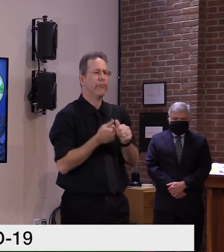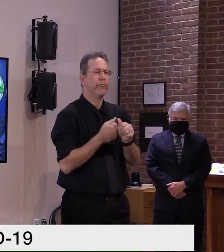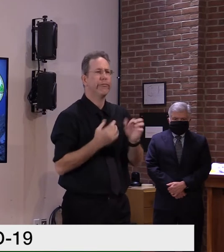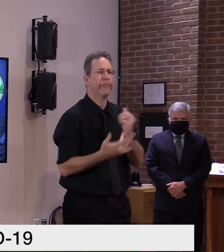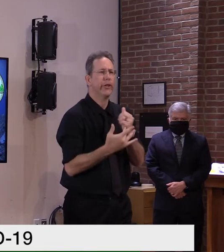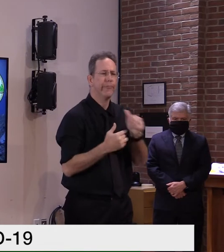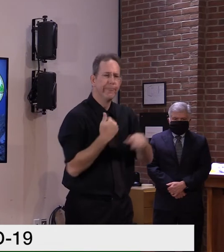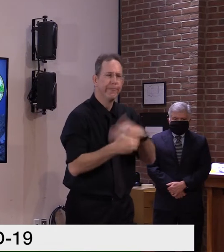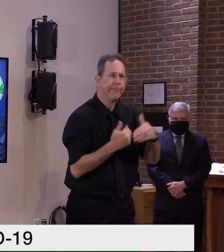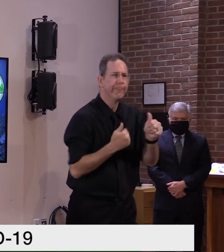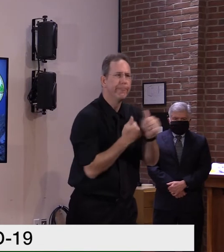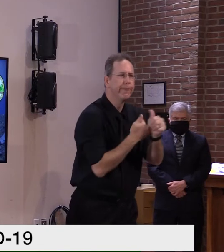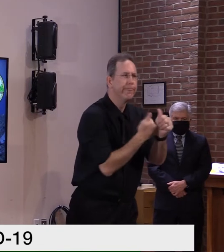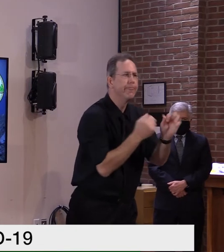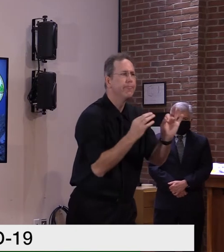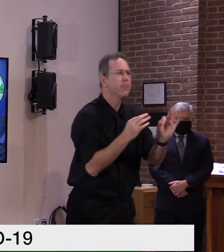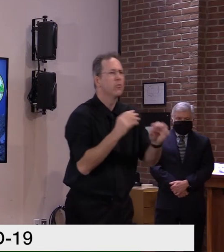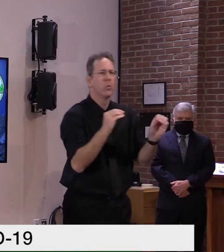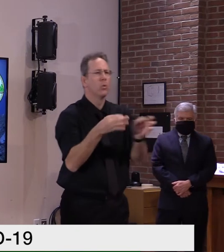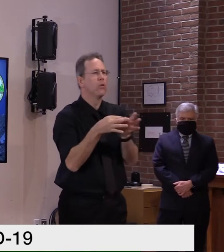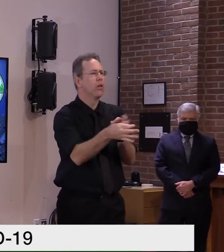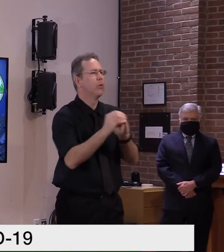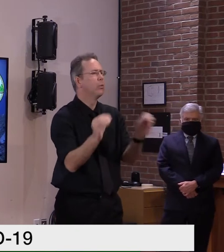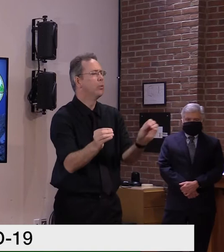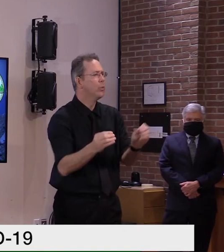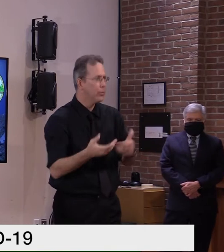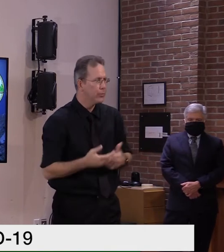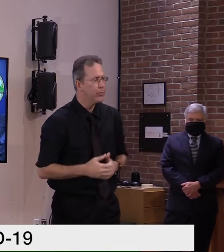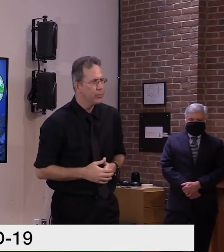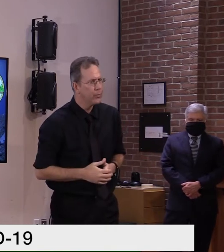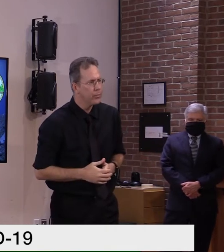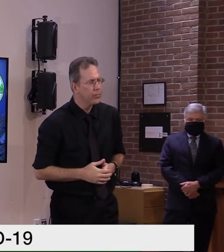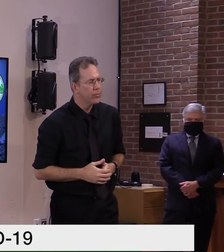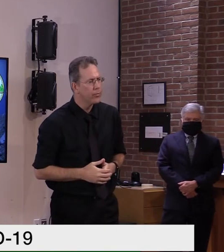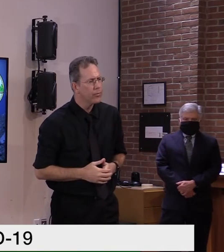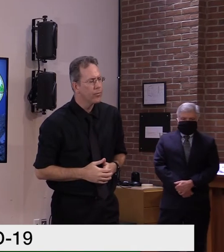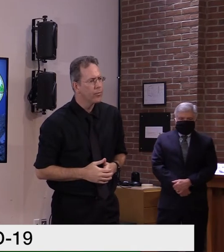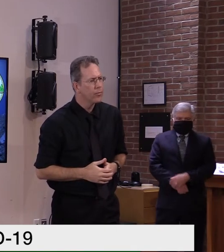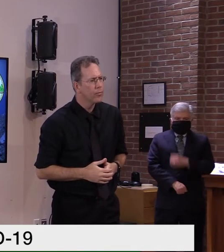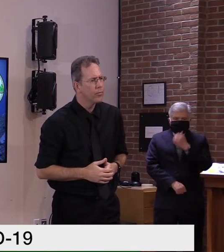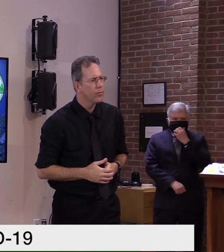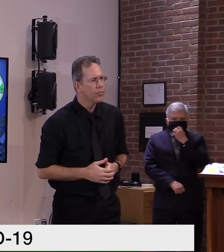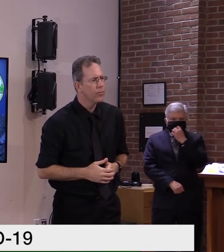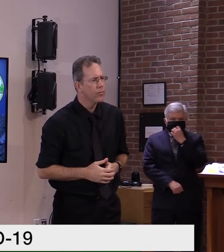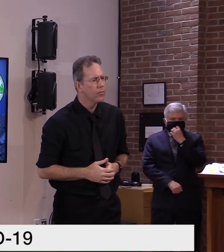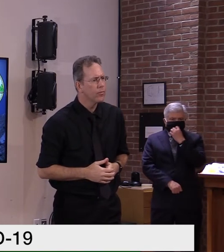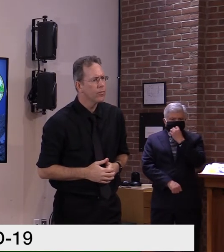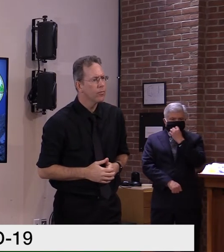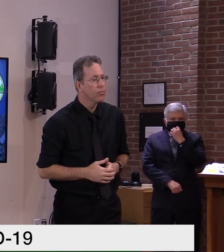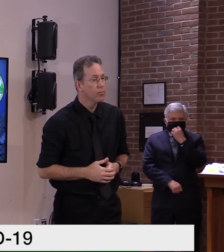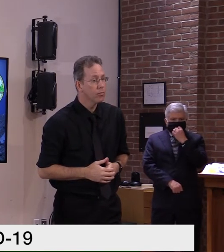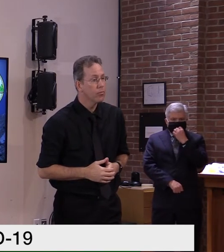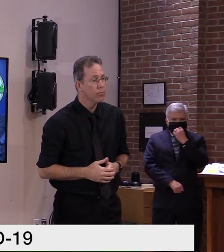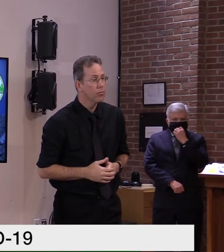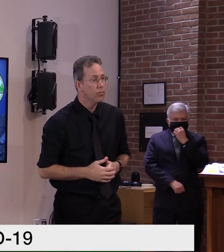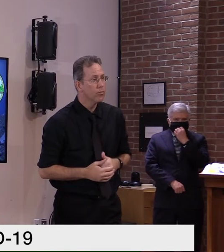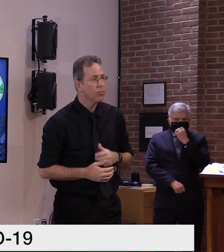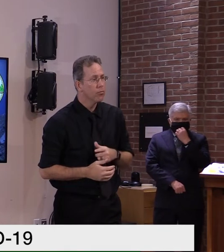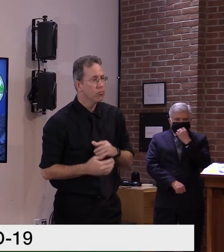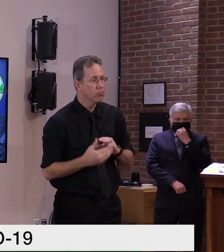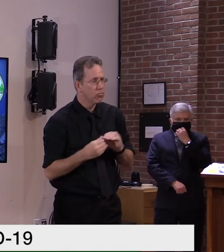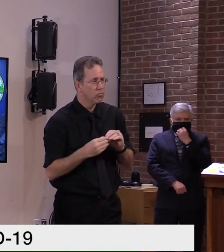adjustment. Someone, when they come in the system, based on what they record on their own and their earnings, it